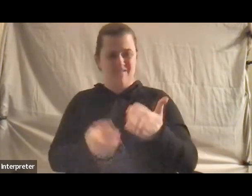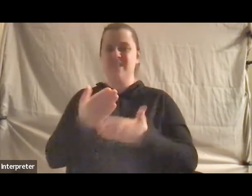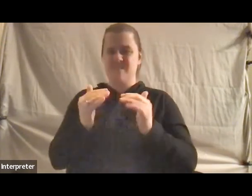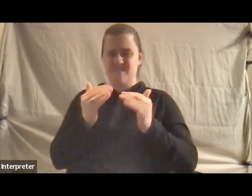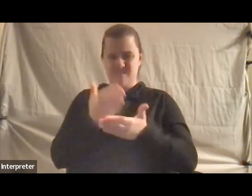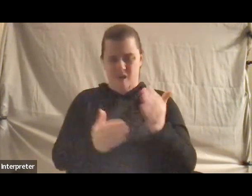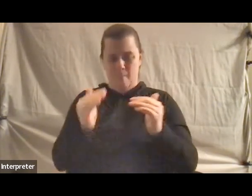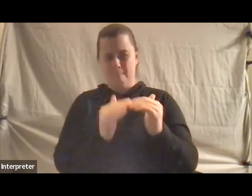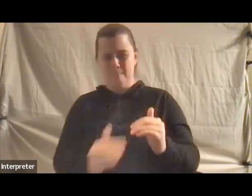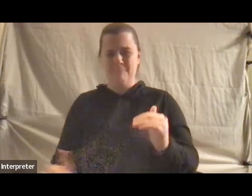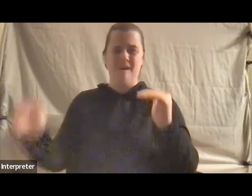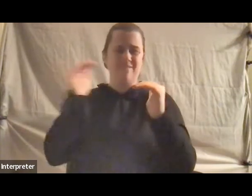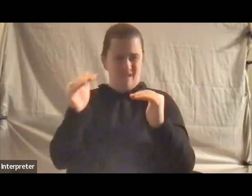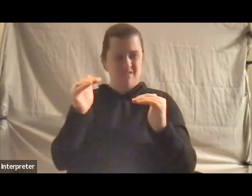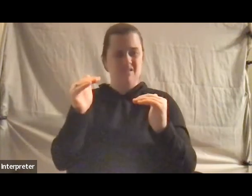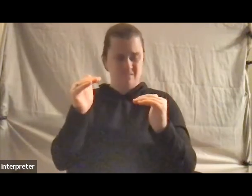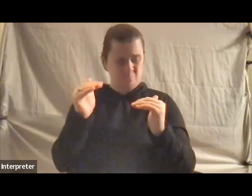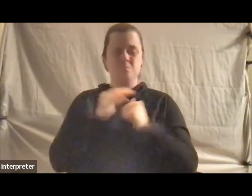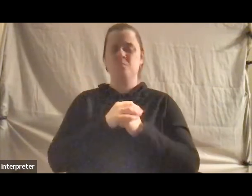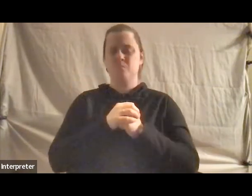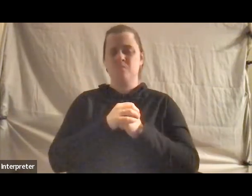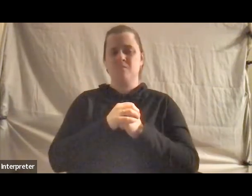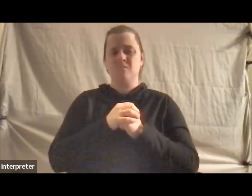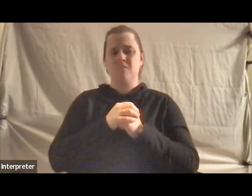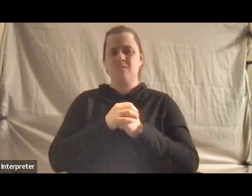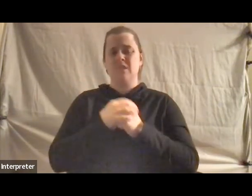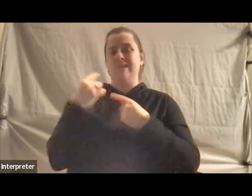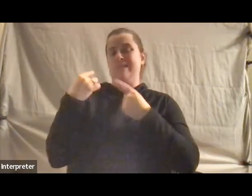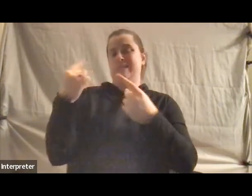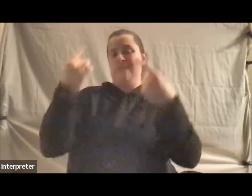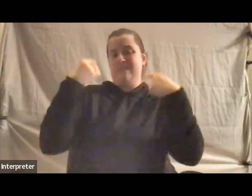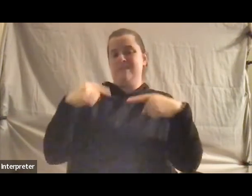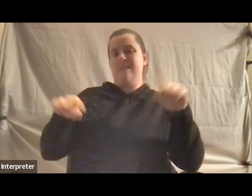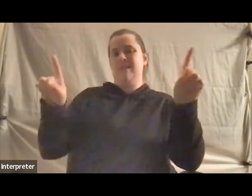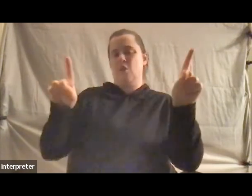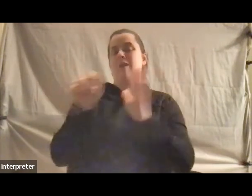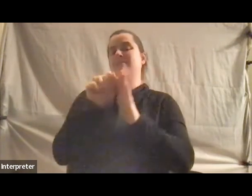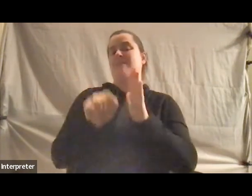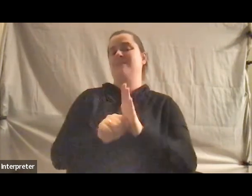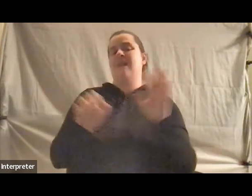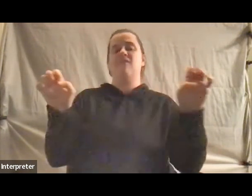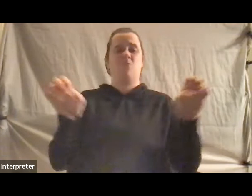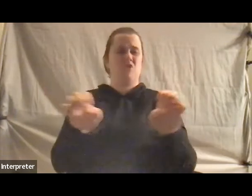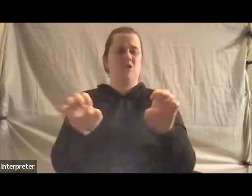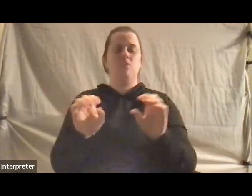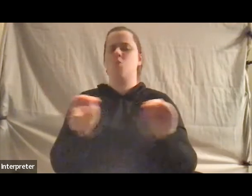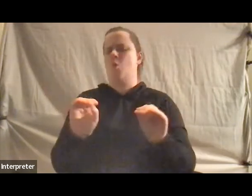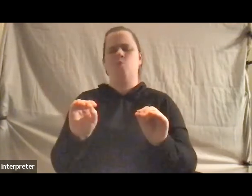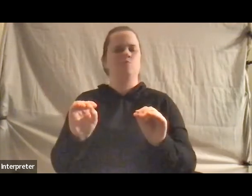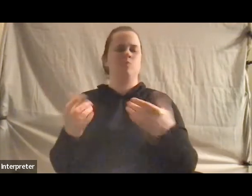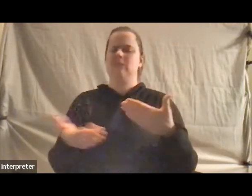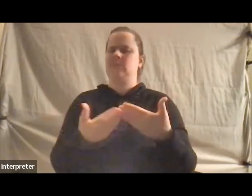We have learned in our work since declaring a state of emergency on this issue that there are no easy